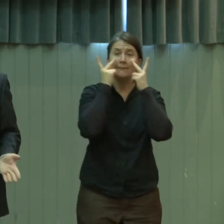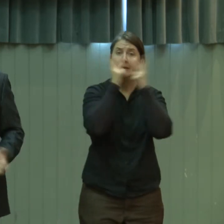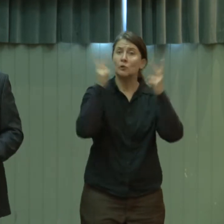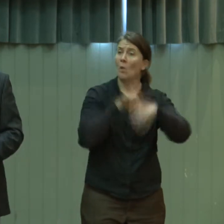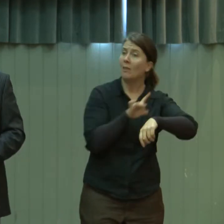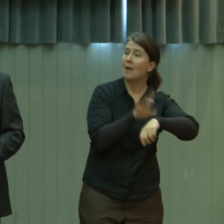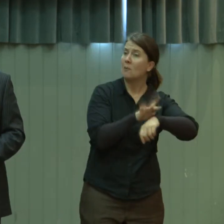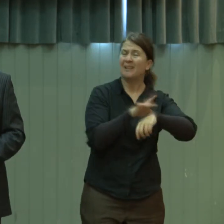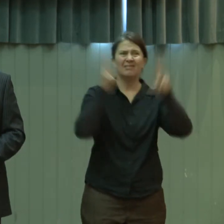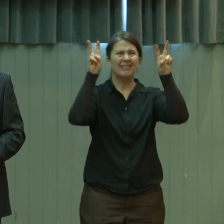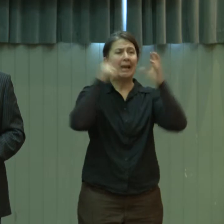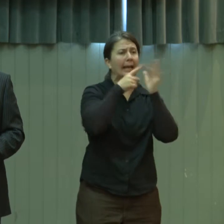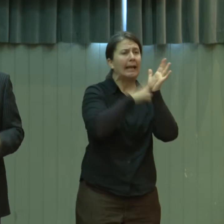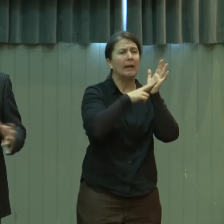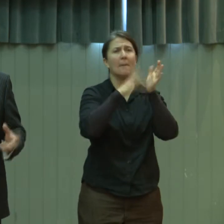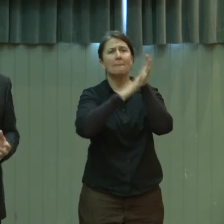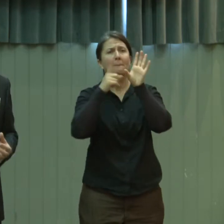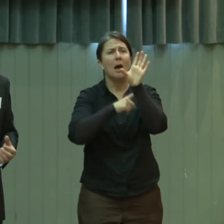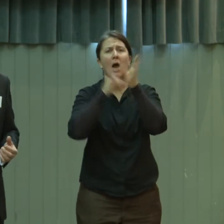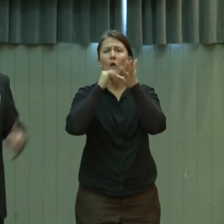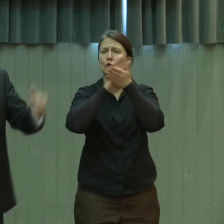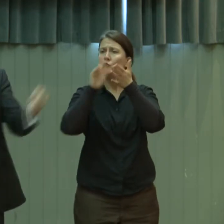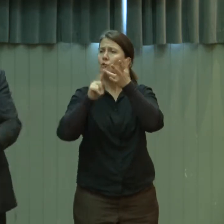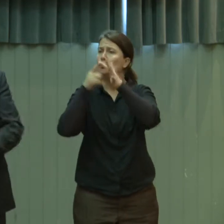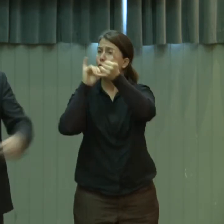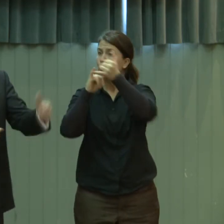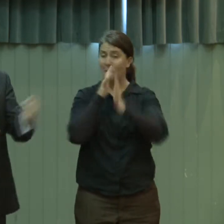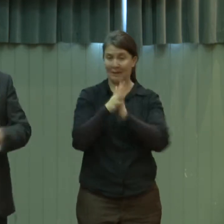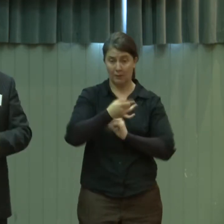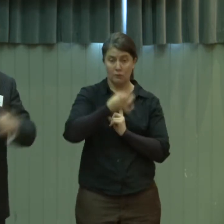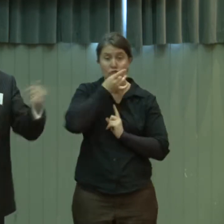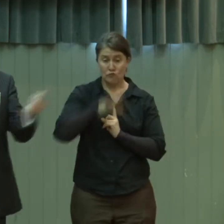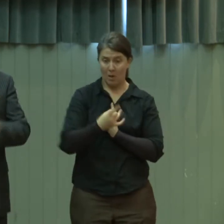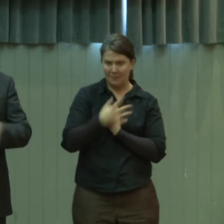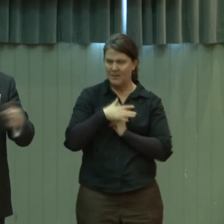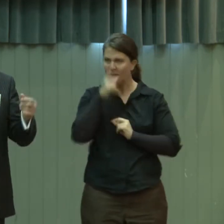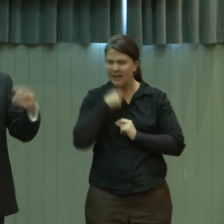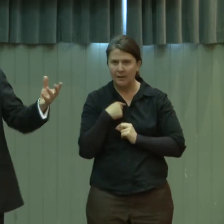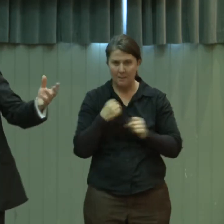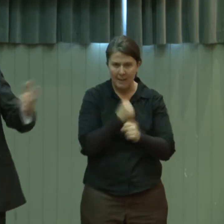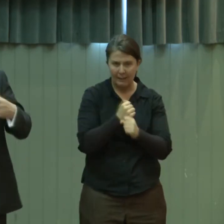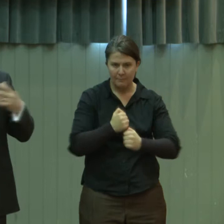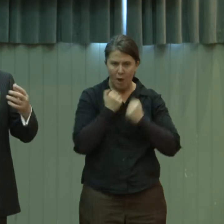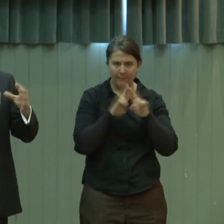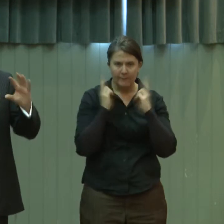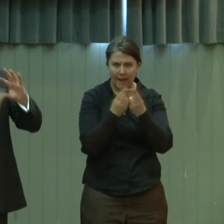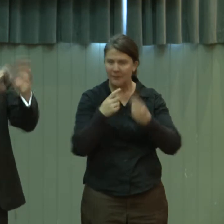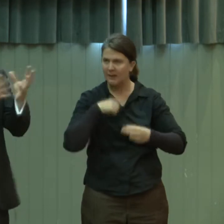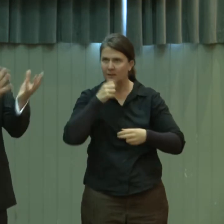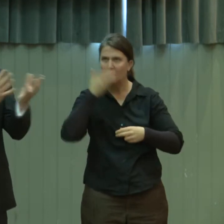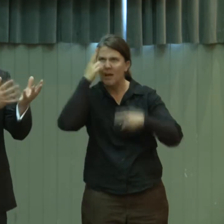is a computer-based therapy where children can kind of create their own family by dragging and dropping parents,